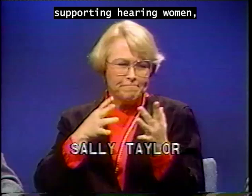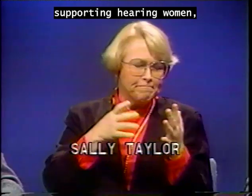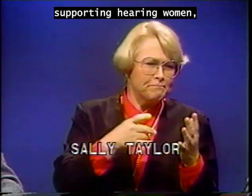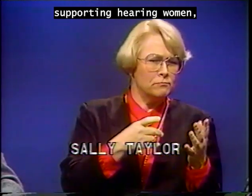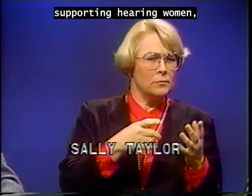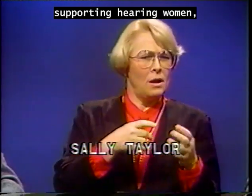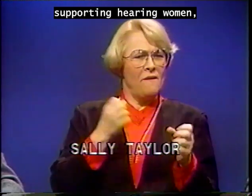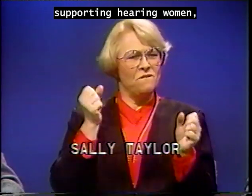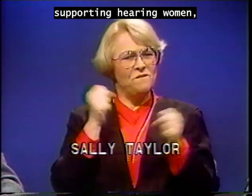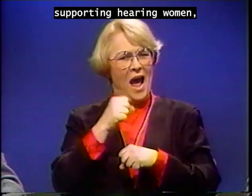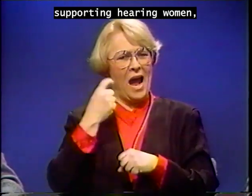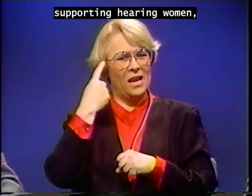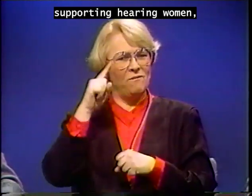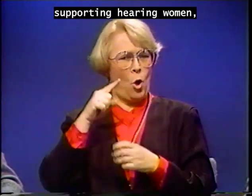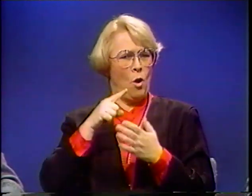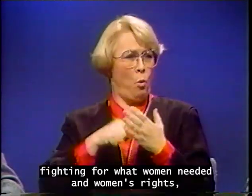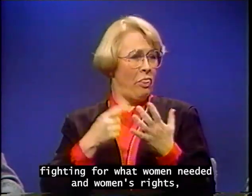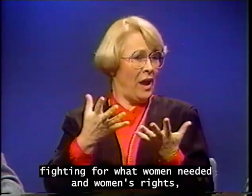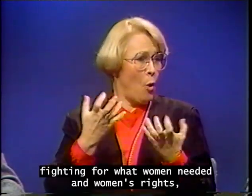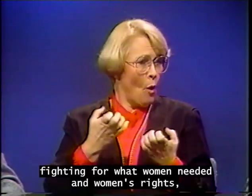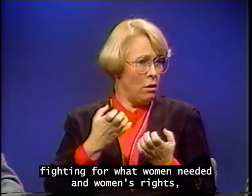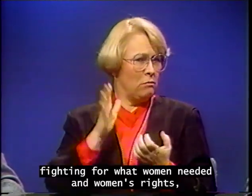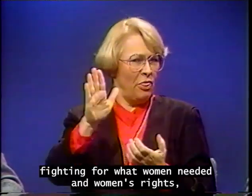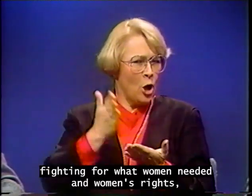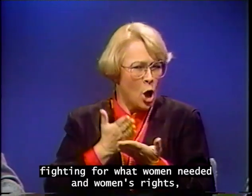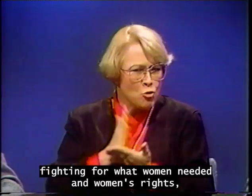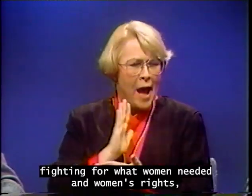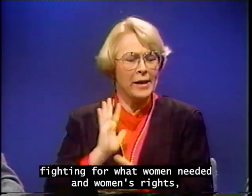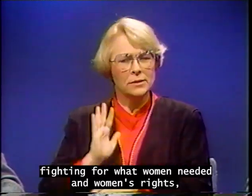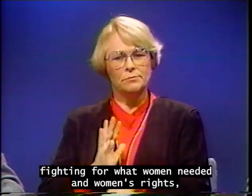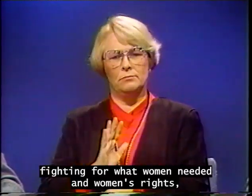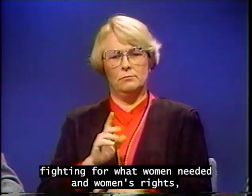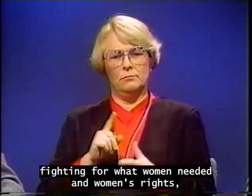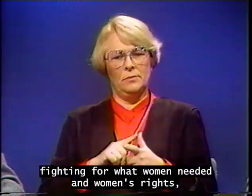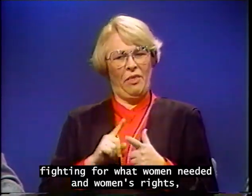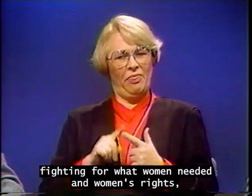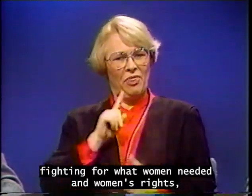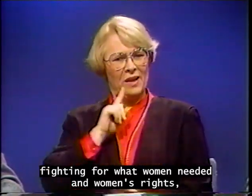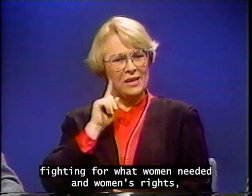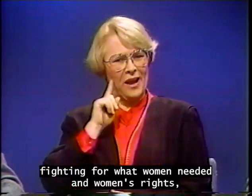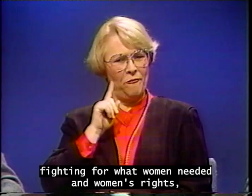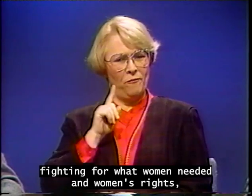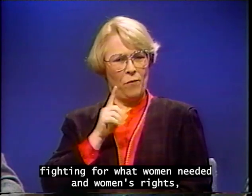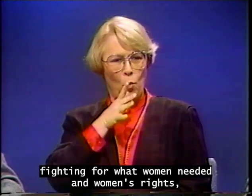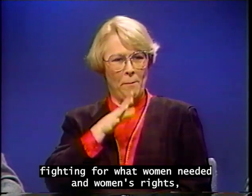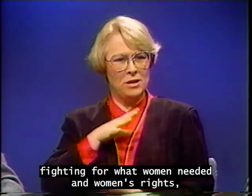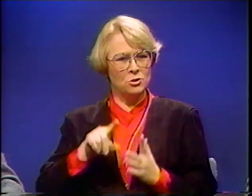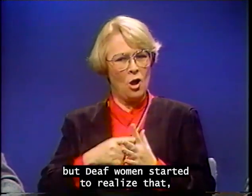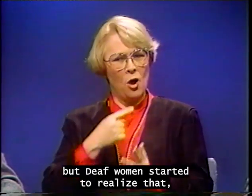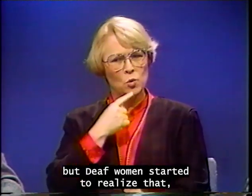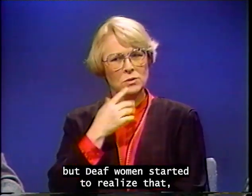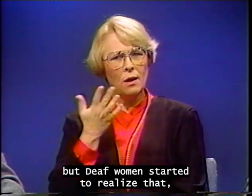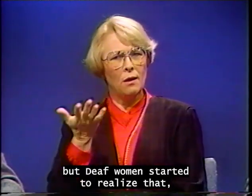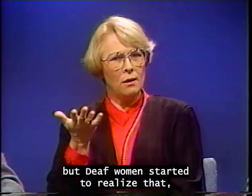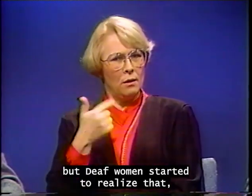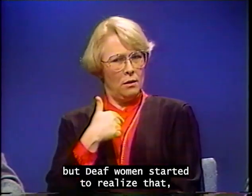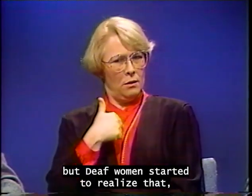supporting hearing women, fighting for what women needed, what women's rights. But deaf women started